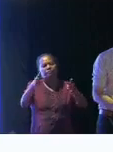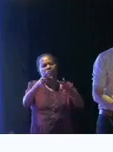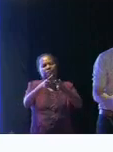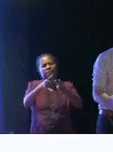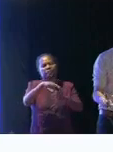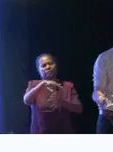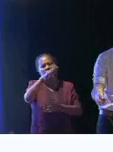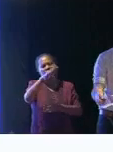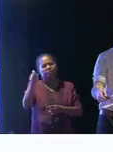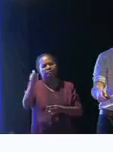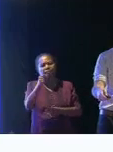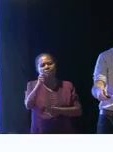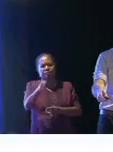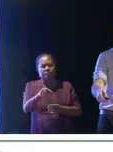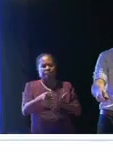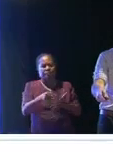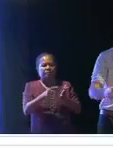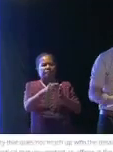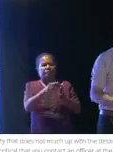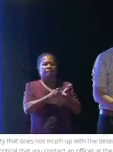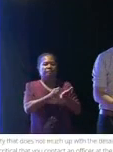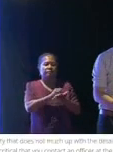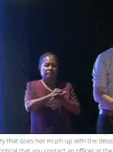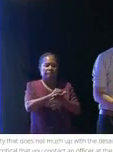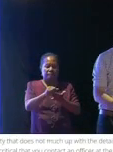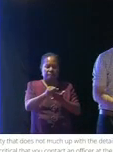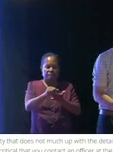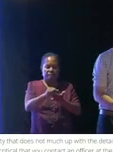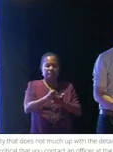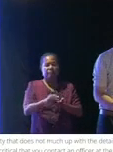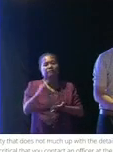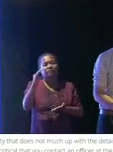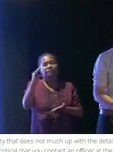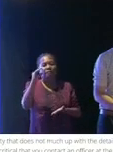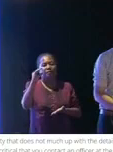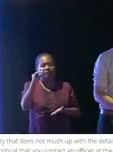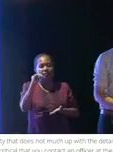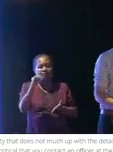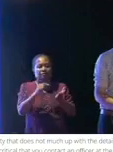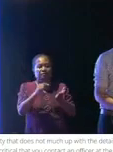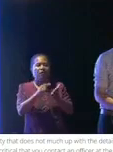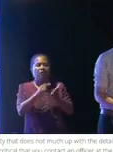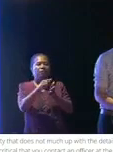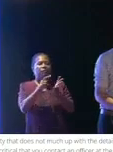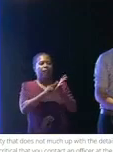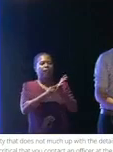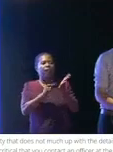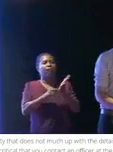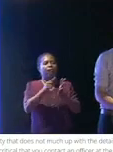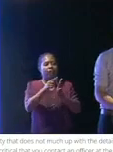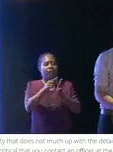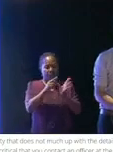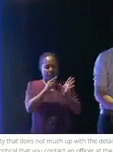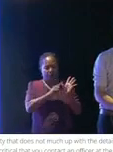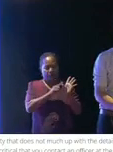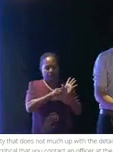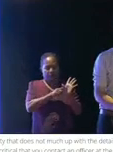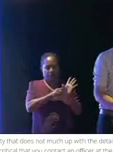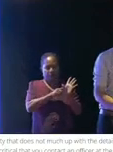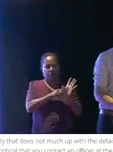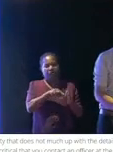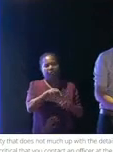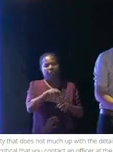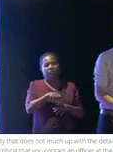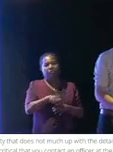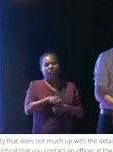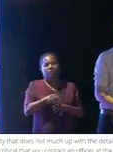is type in the TIN number of the entity that you're looking up. Now, not all entities, not